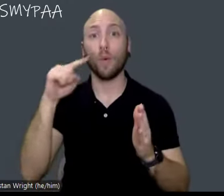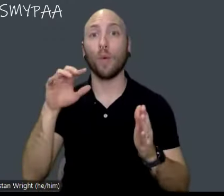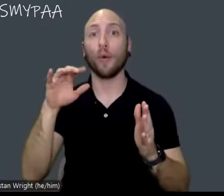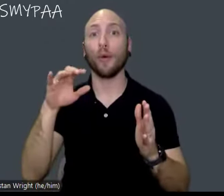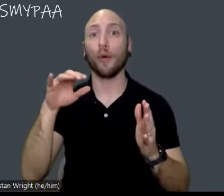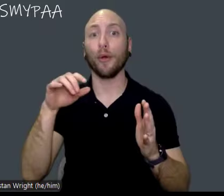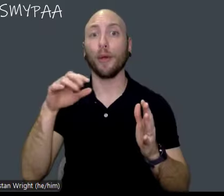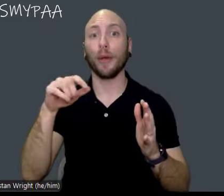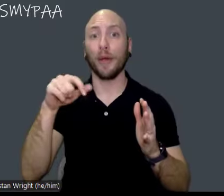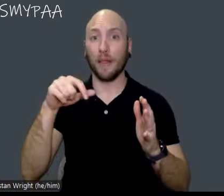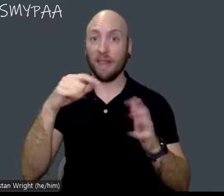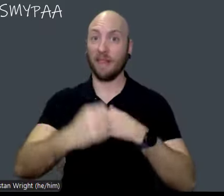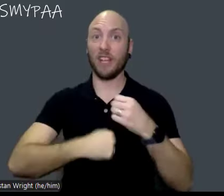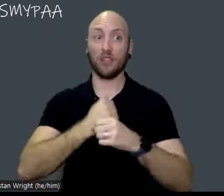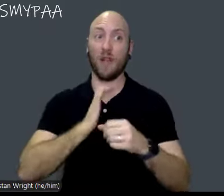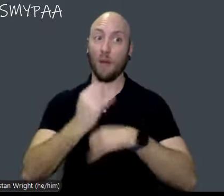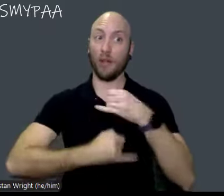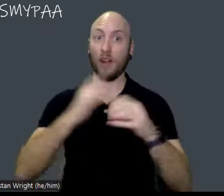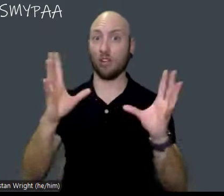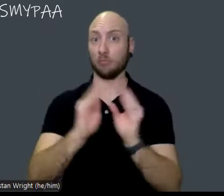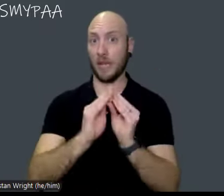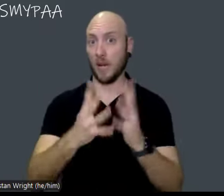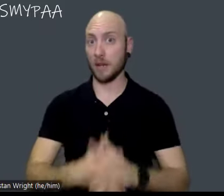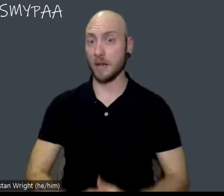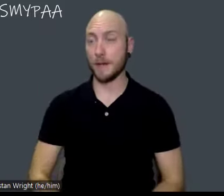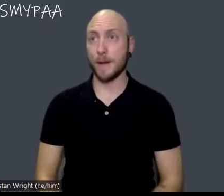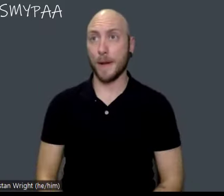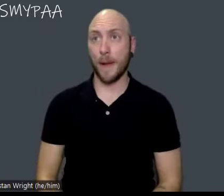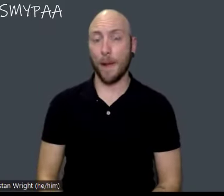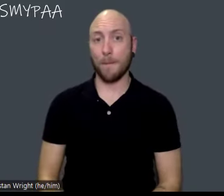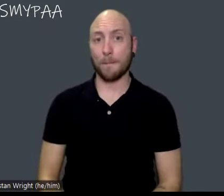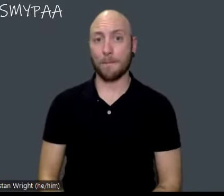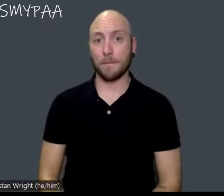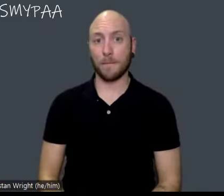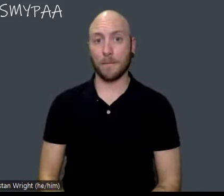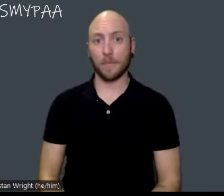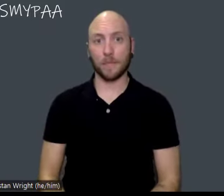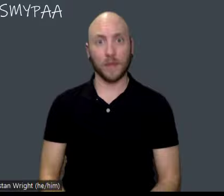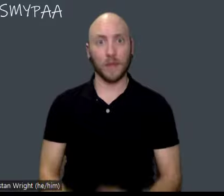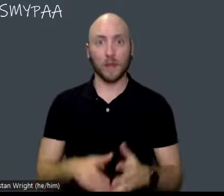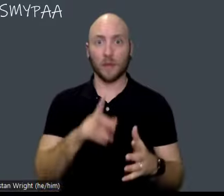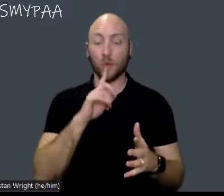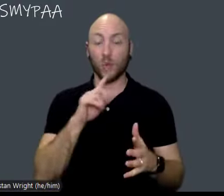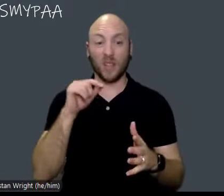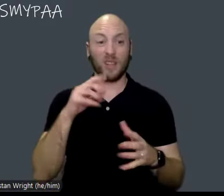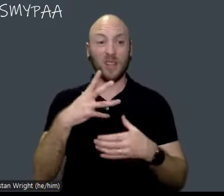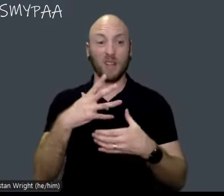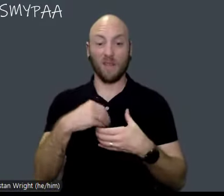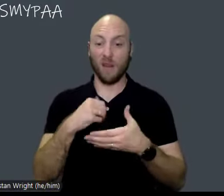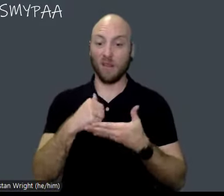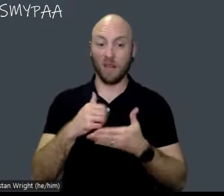the meeting this year, and it's been such a growing experience for